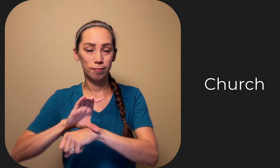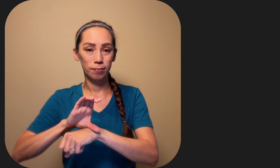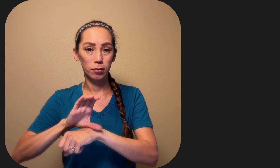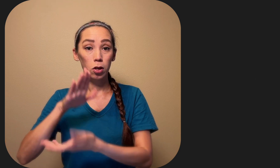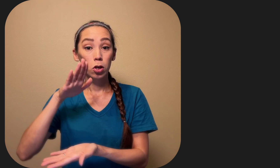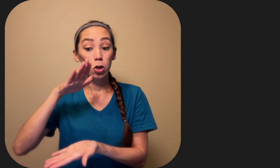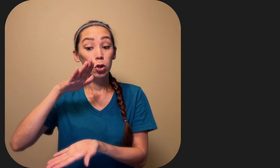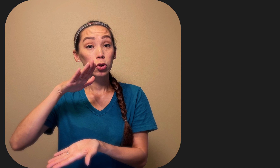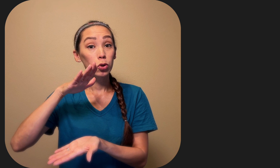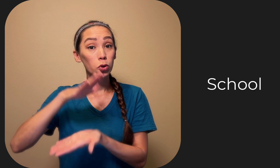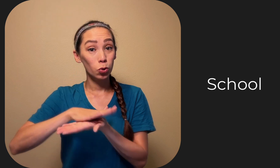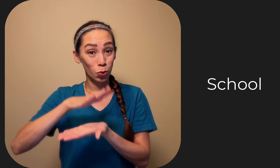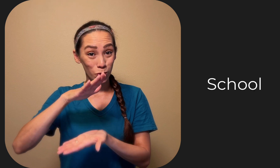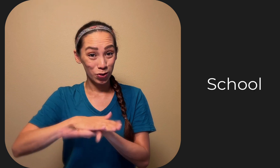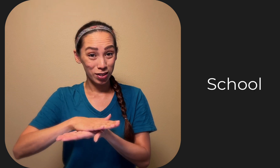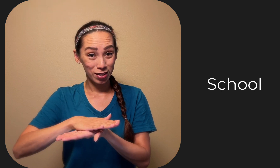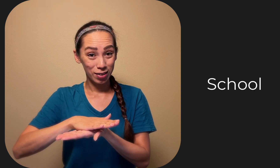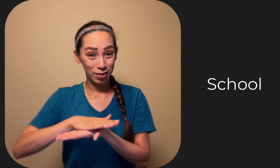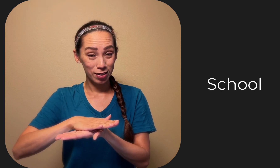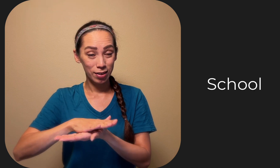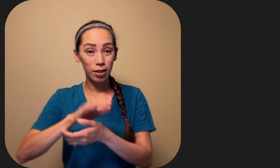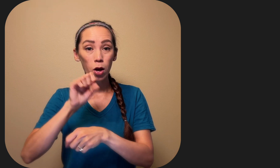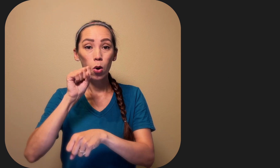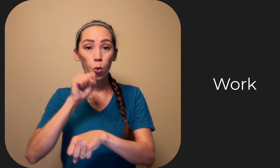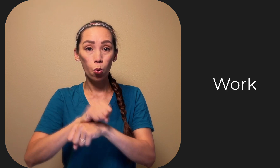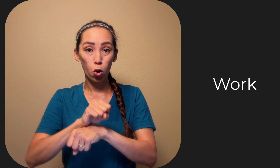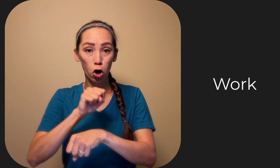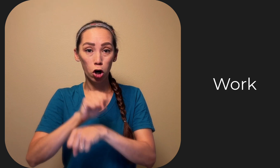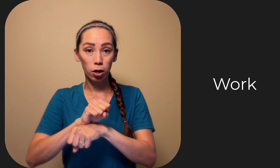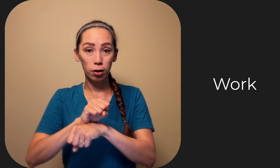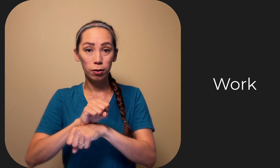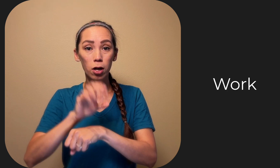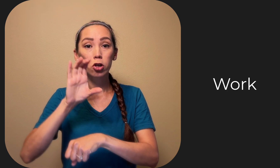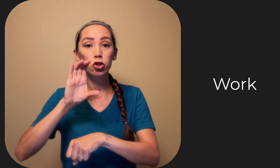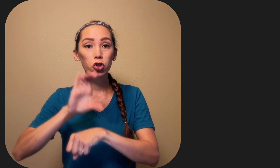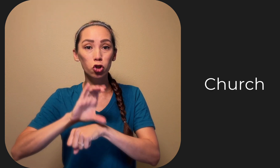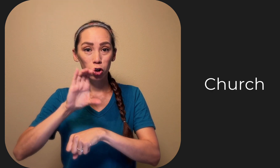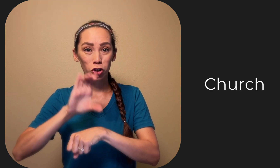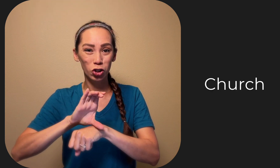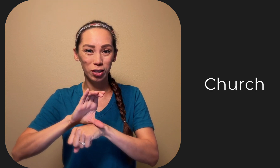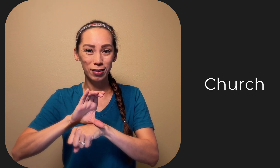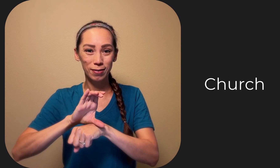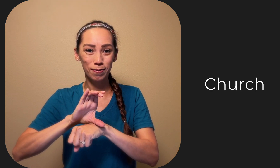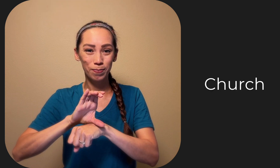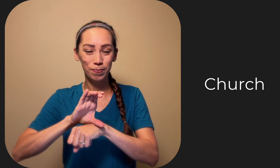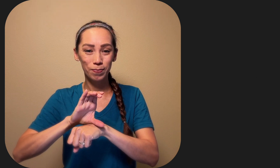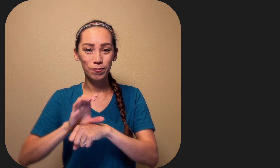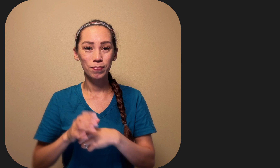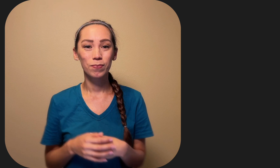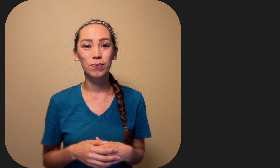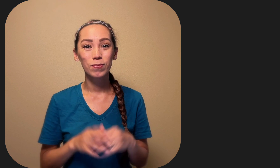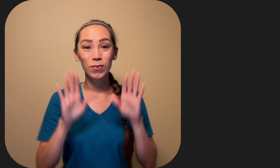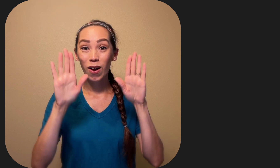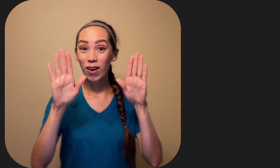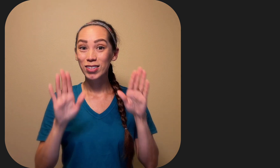work. So again, school, work,